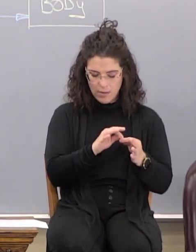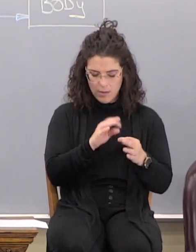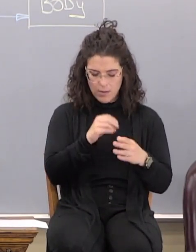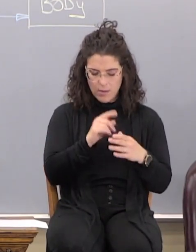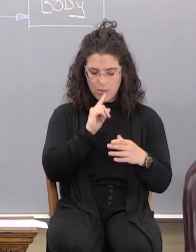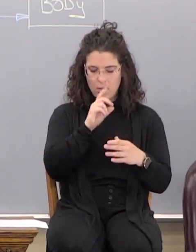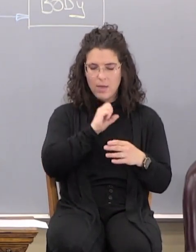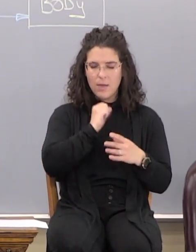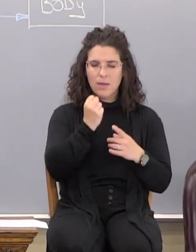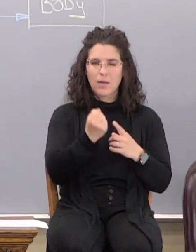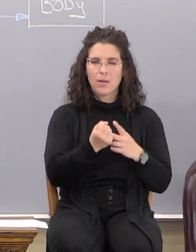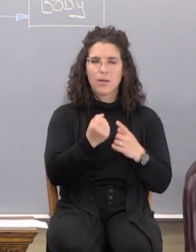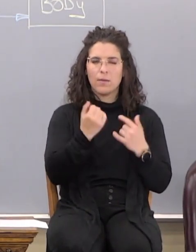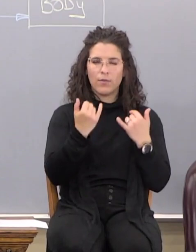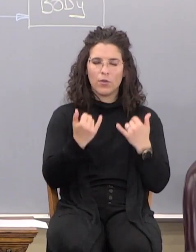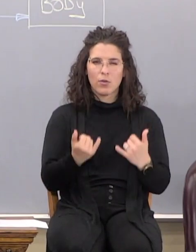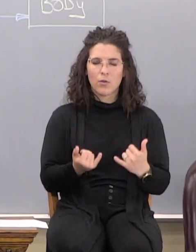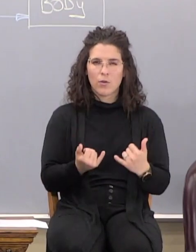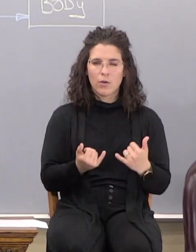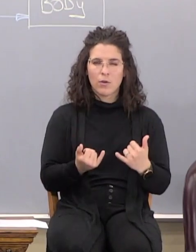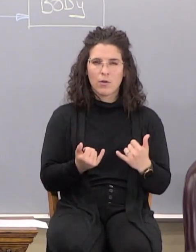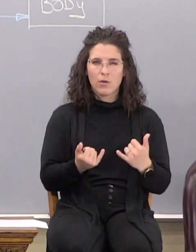the reality of the current,